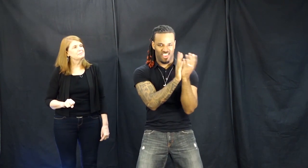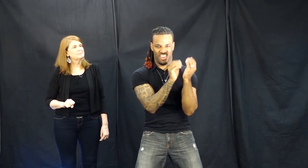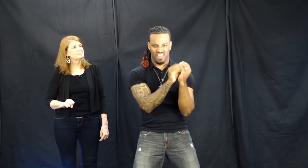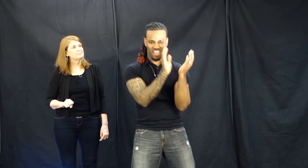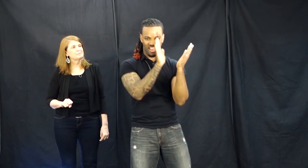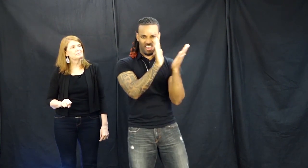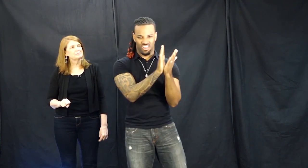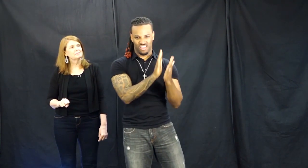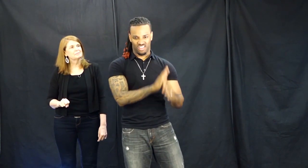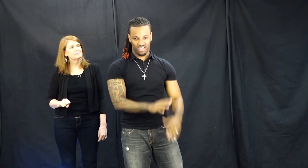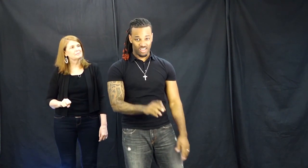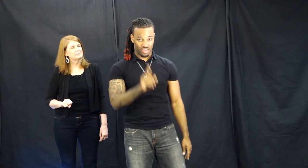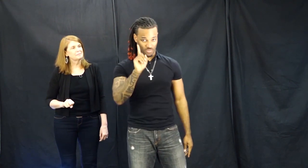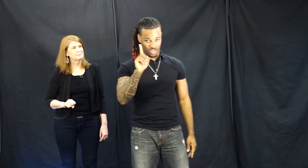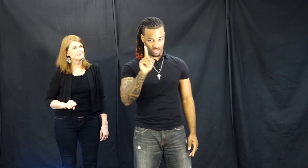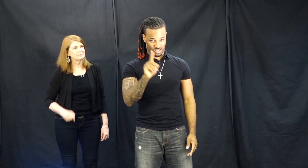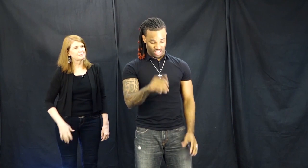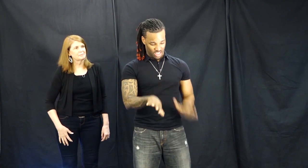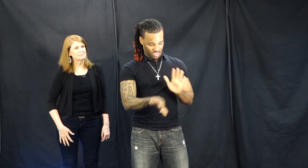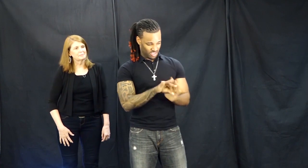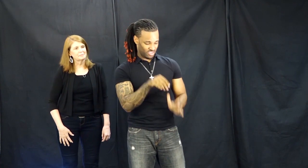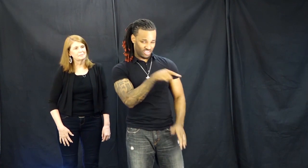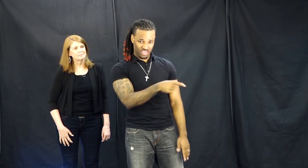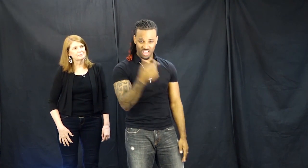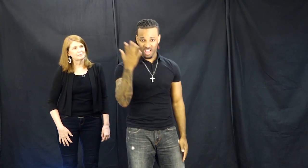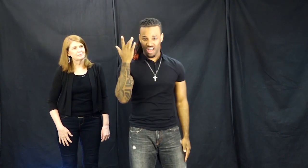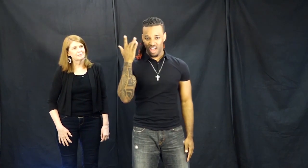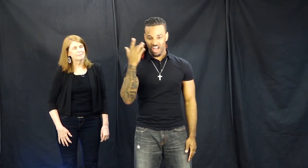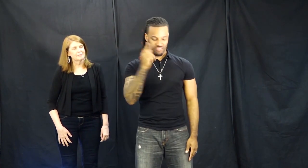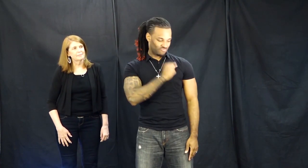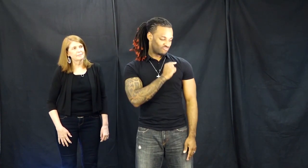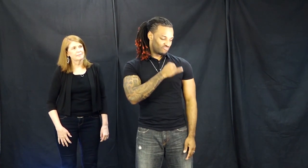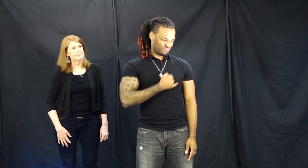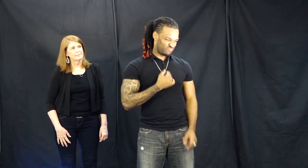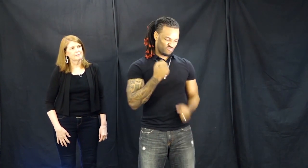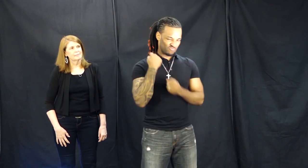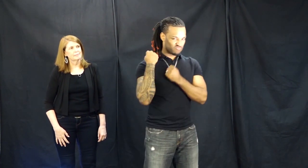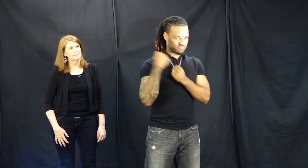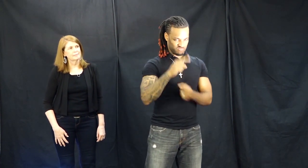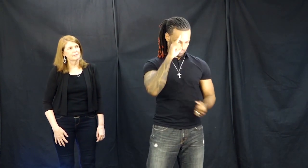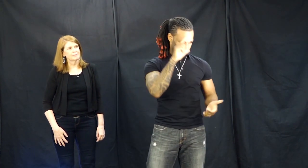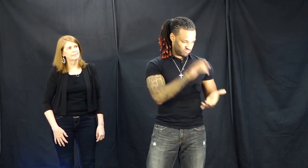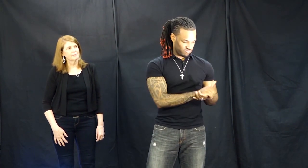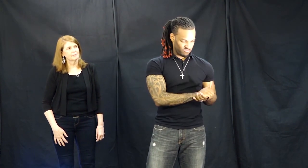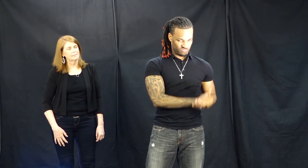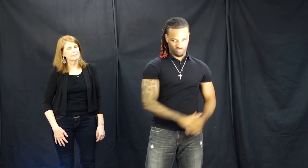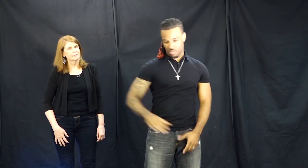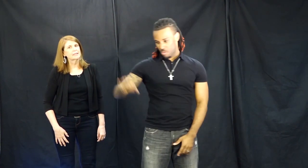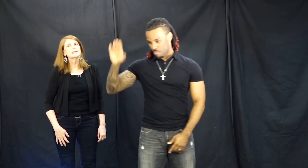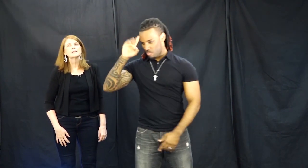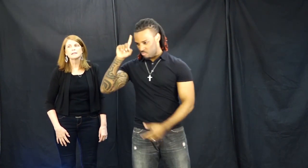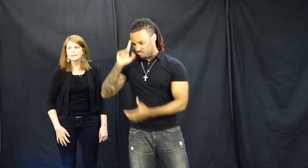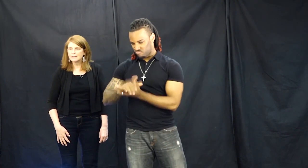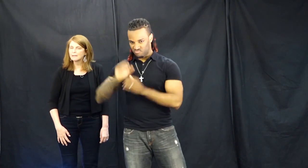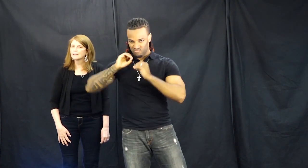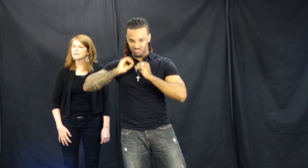different fronts. But when all is said and all is done, Jefferson has beliefs. Burr has